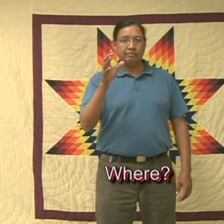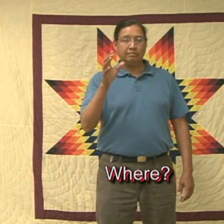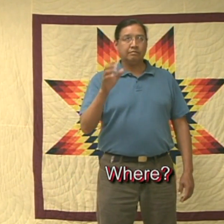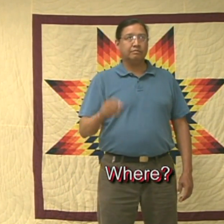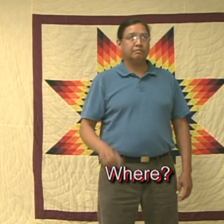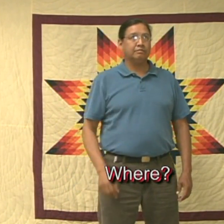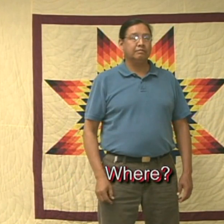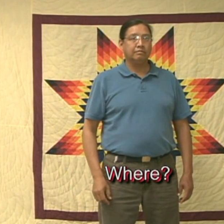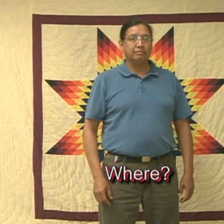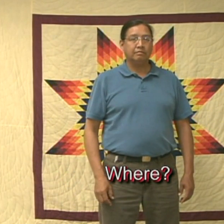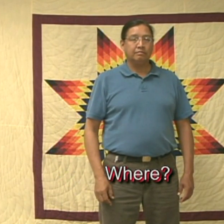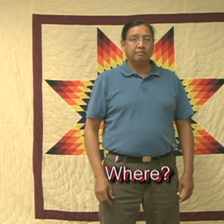Duke dead.